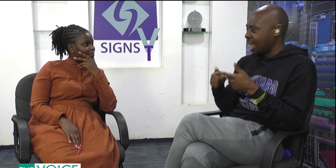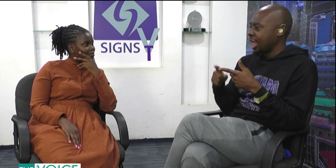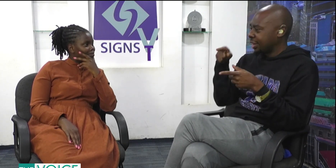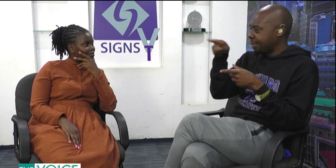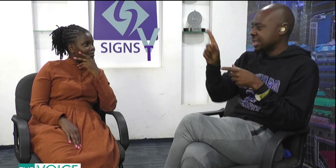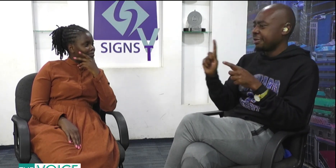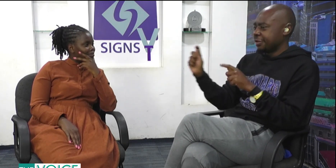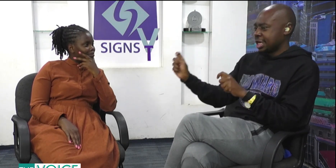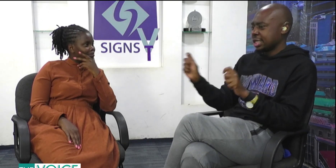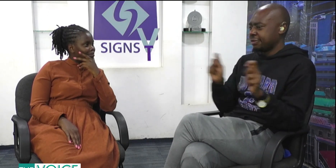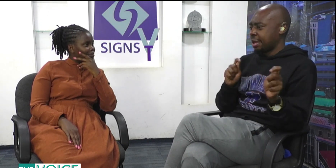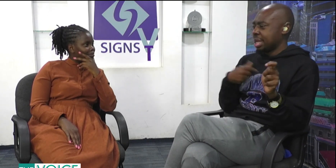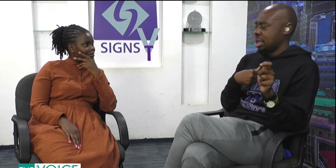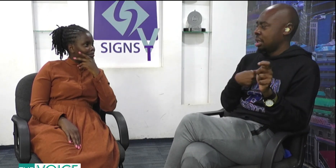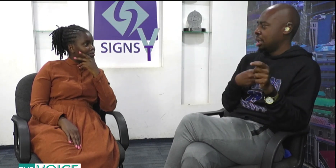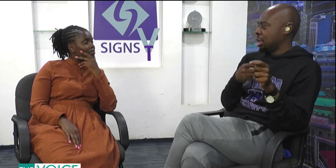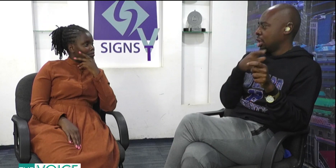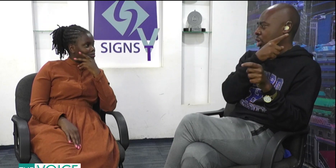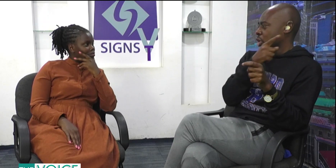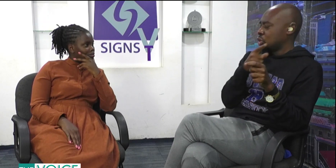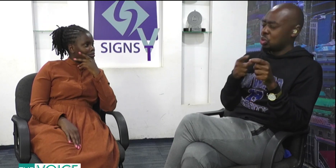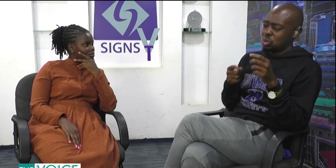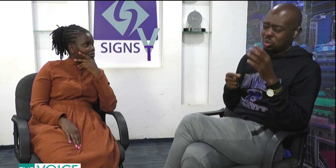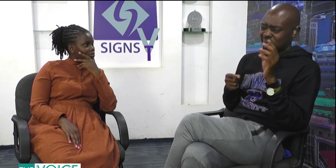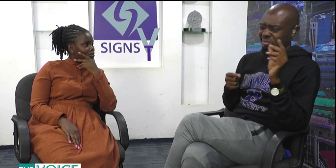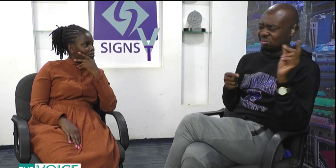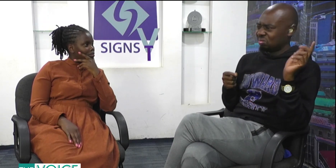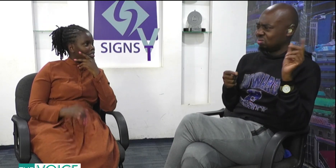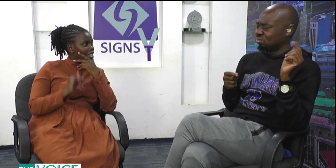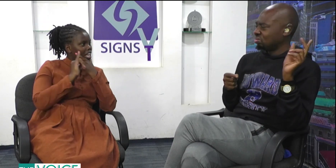so I traveled for 2 years, but I was transferred